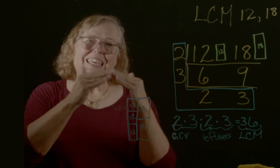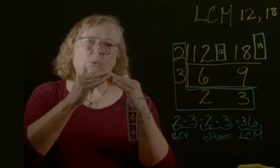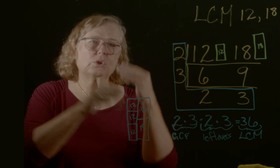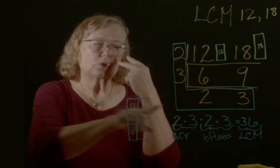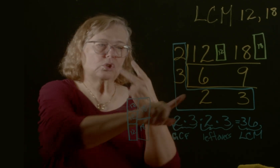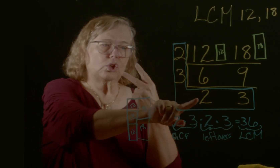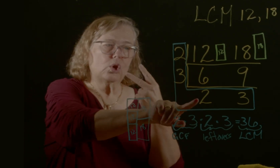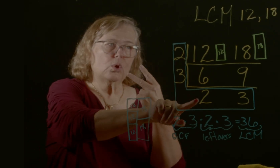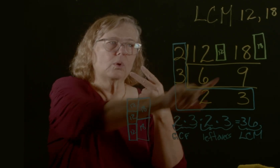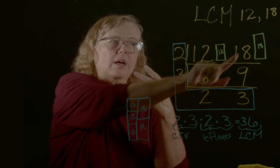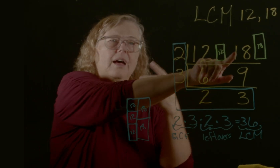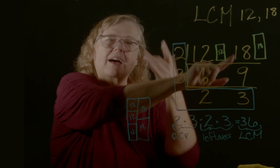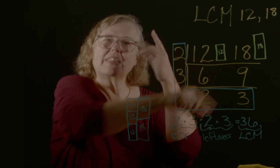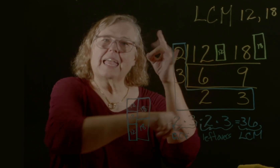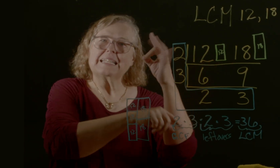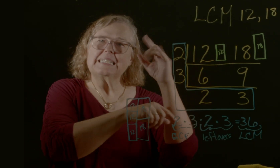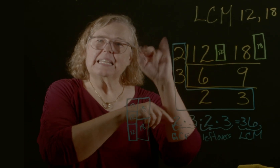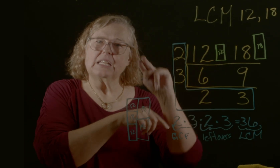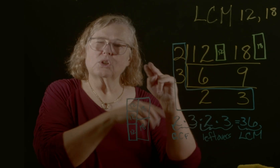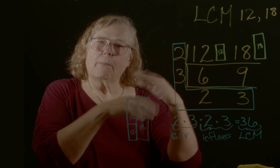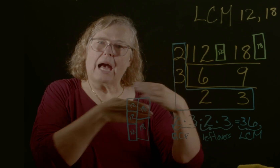it equals 2 of the 18.